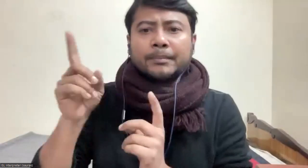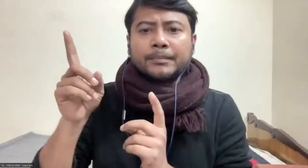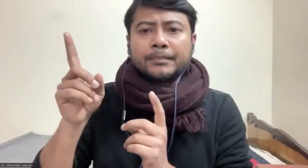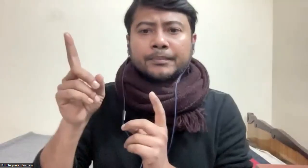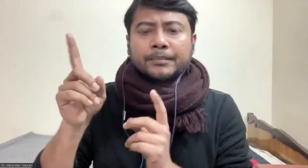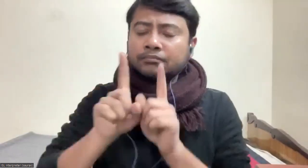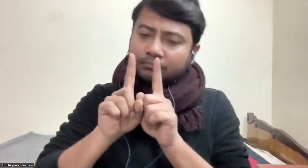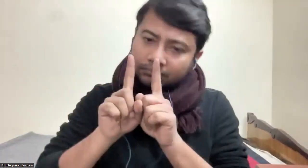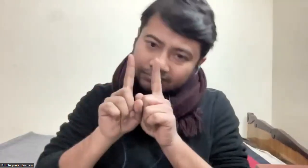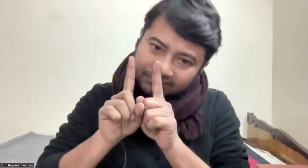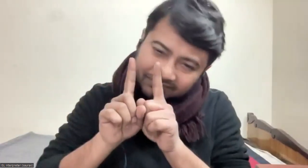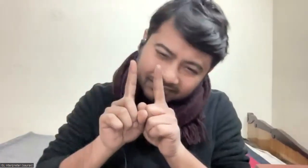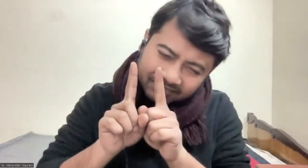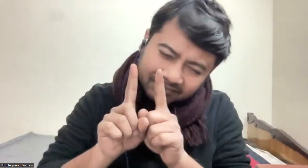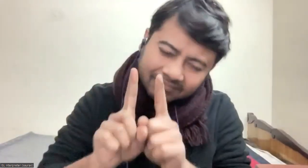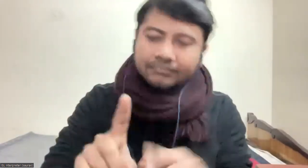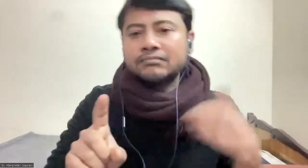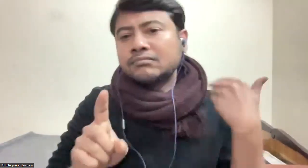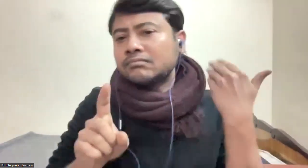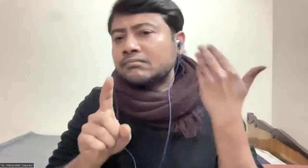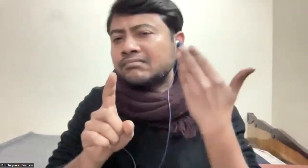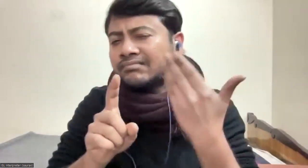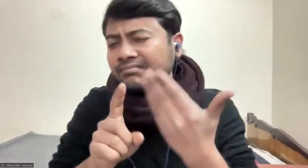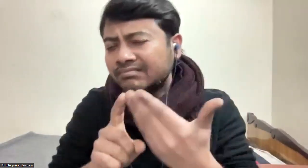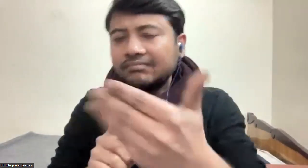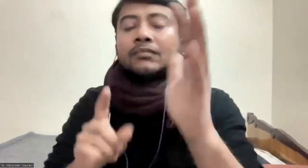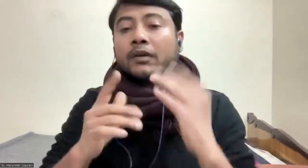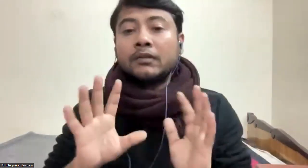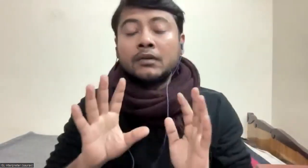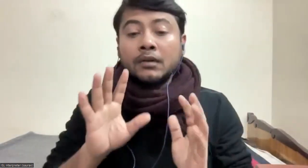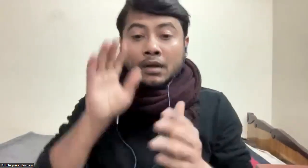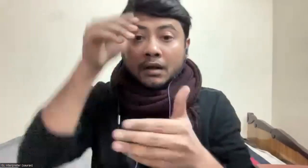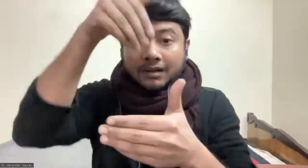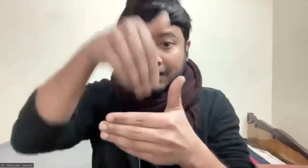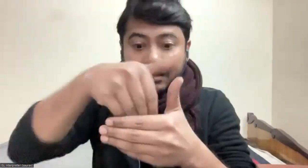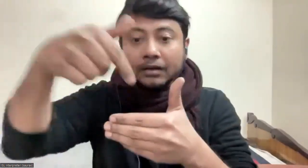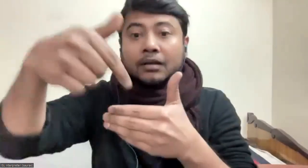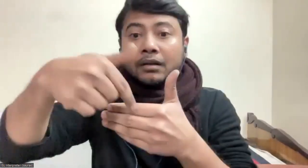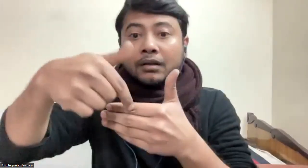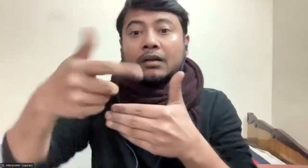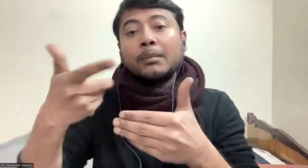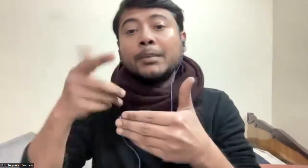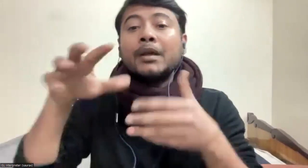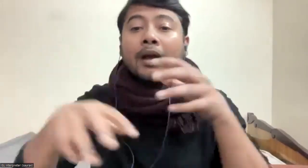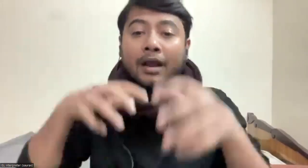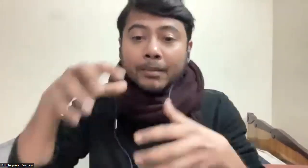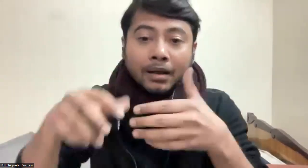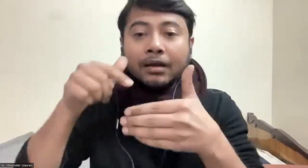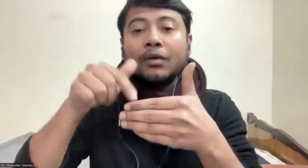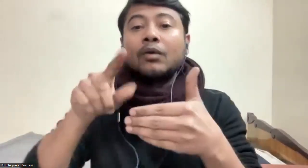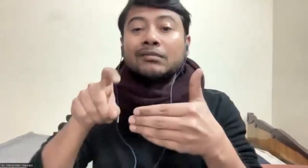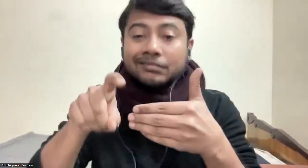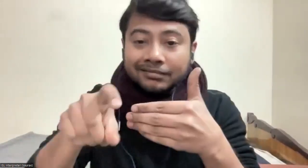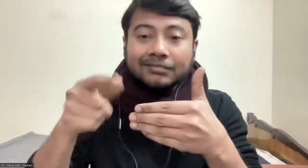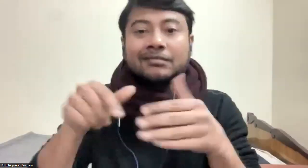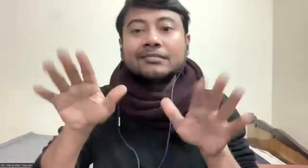me. Whether I take as a human birth or I come as an animal or an insect, Krishna is always there within my